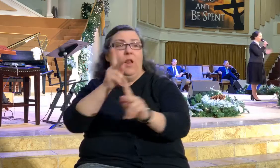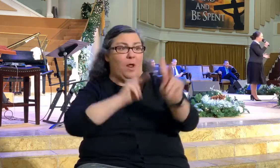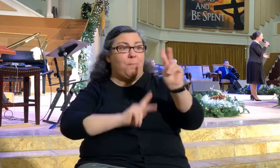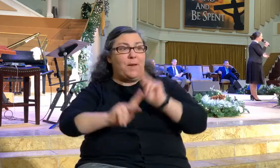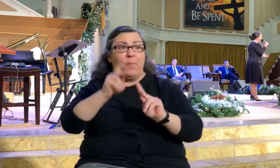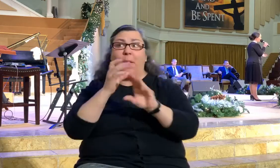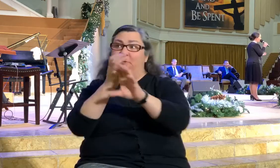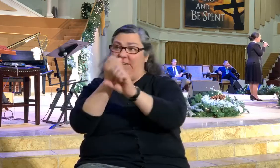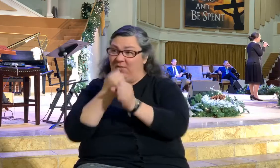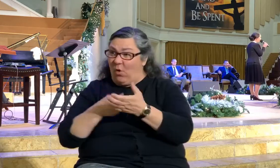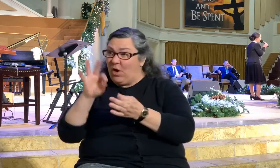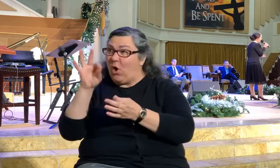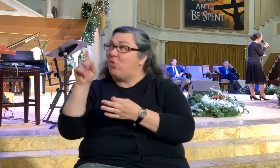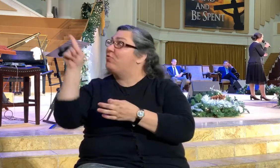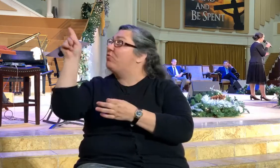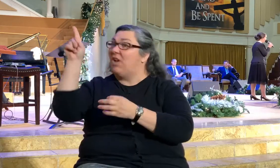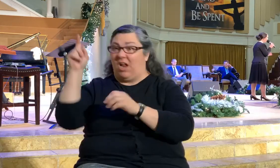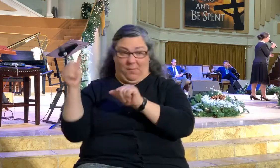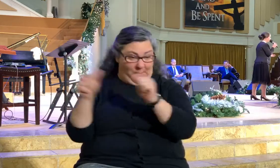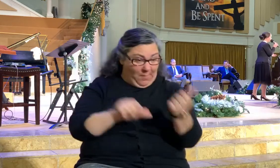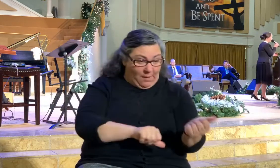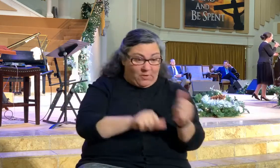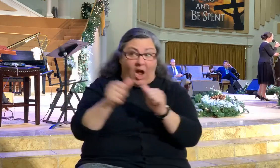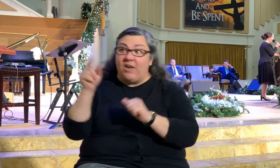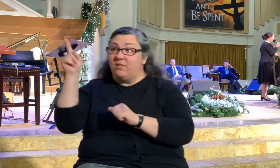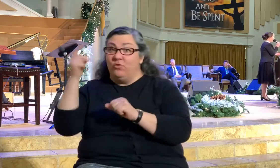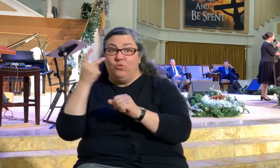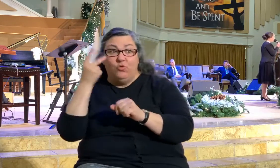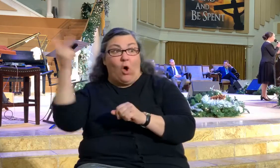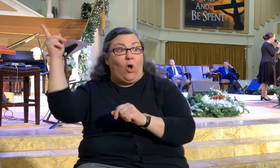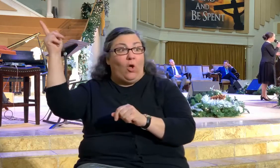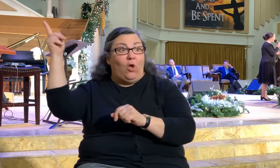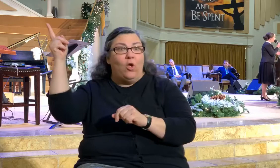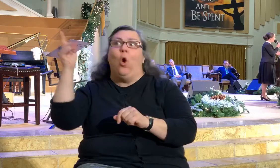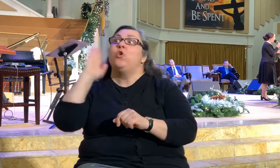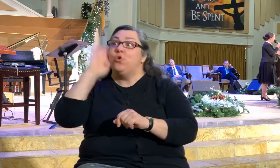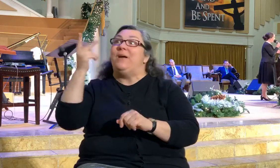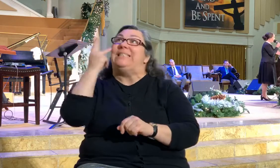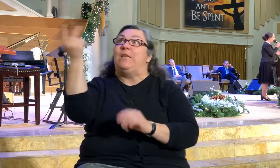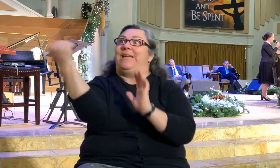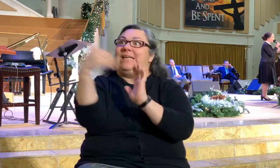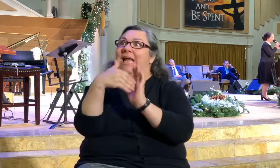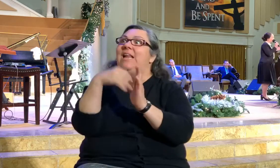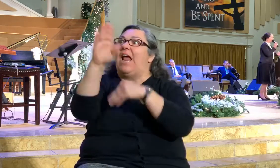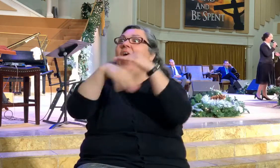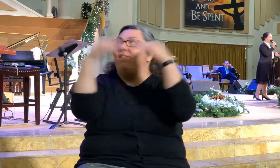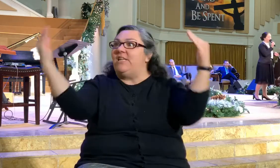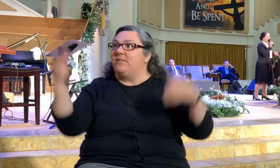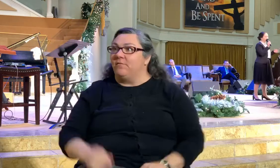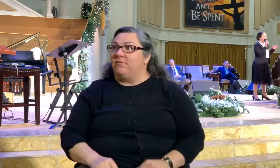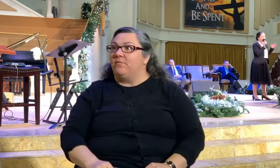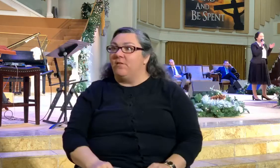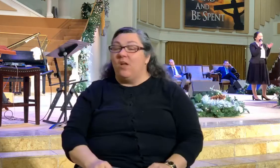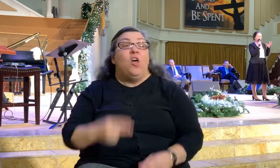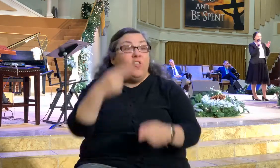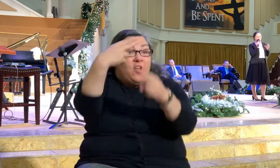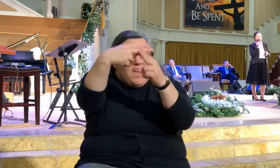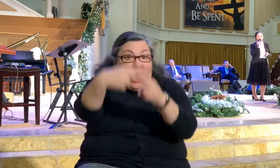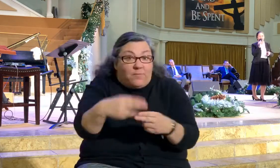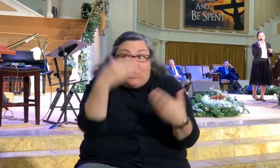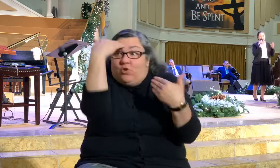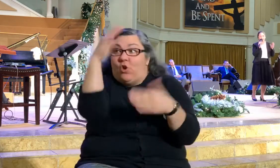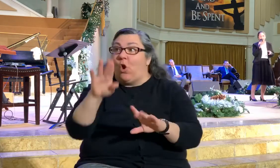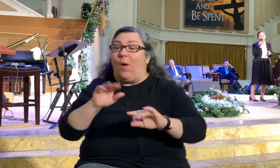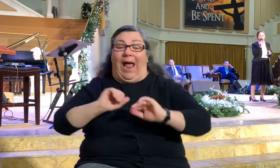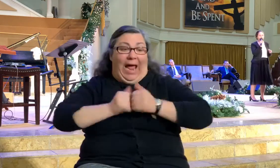and that have been baptized, we're going to see them in heaven one day. You may not know them right now, and you may not know their names, and you may not know